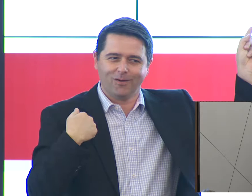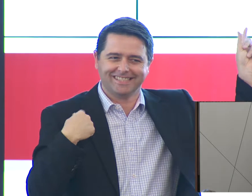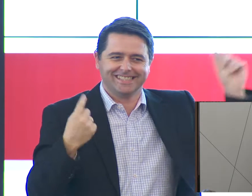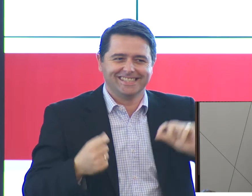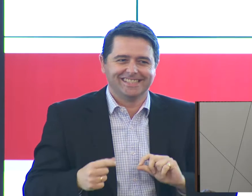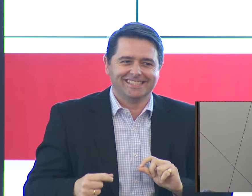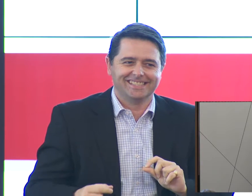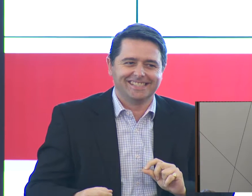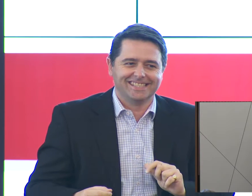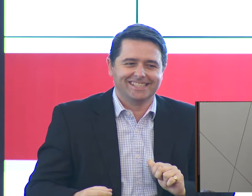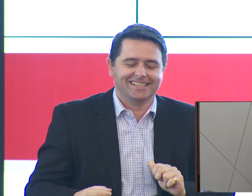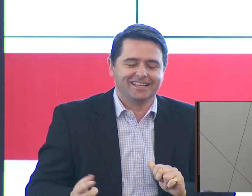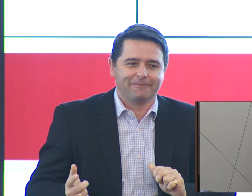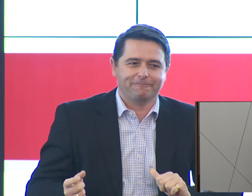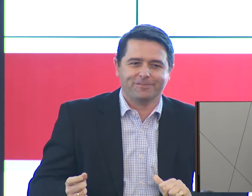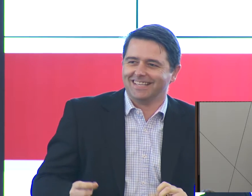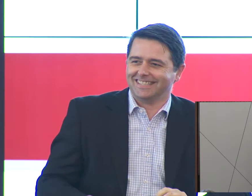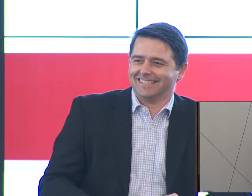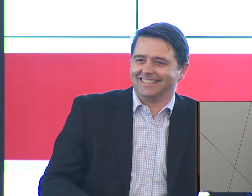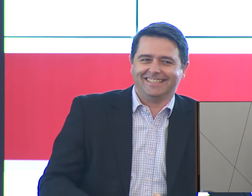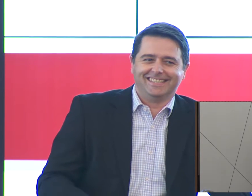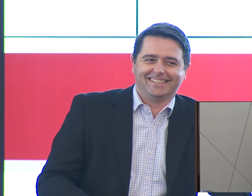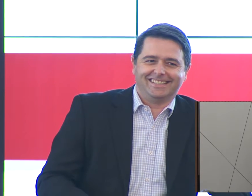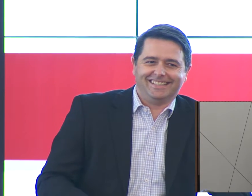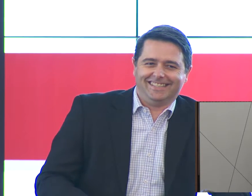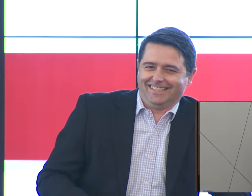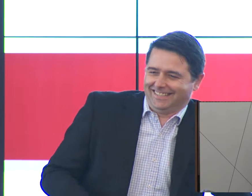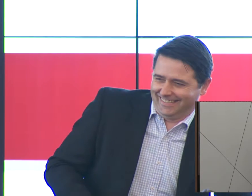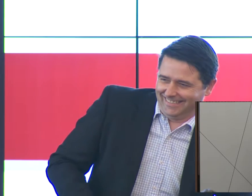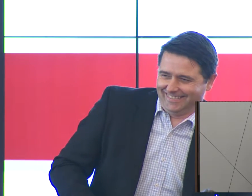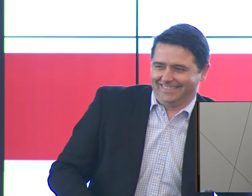I really enjoyed the Twitter you put up, the tweet you put up previously.